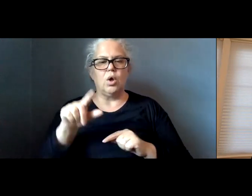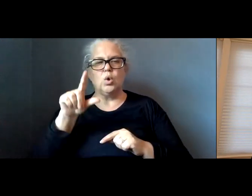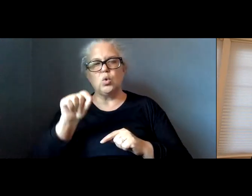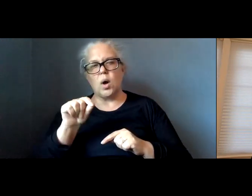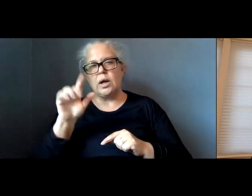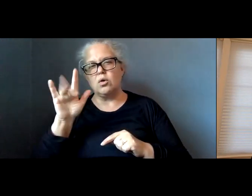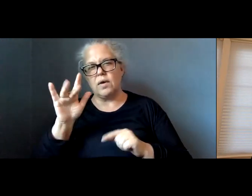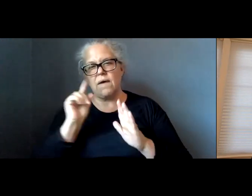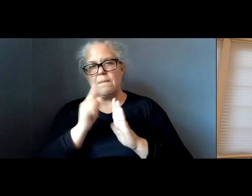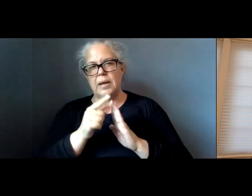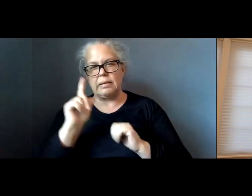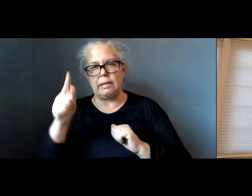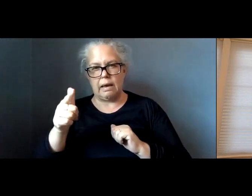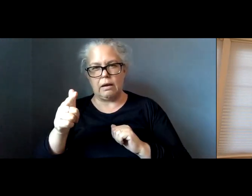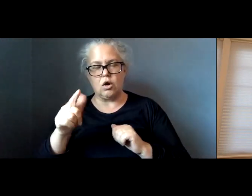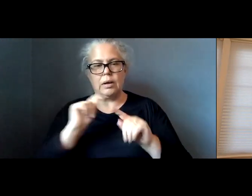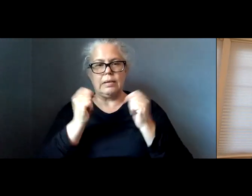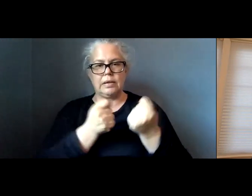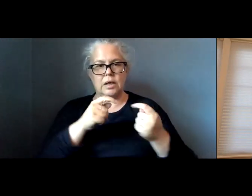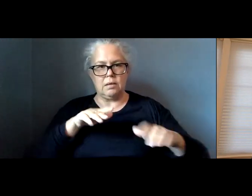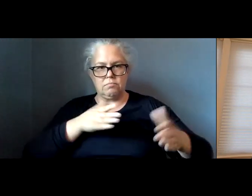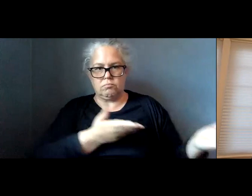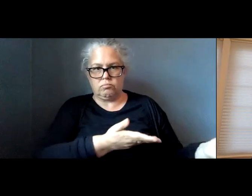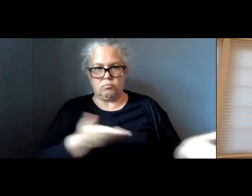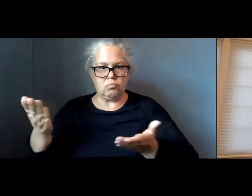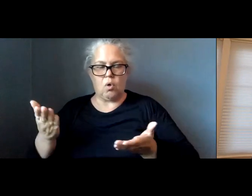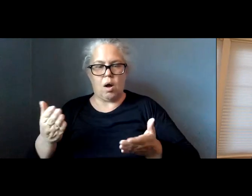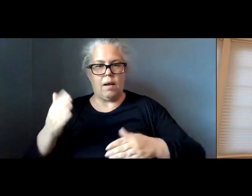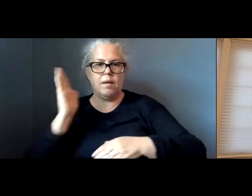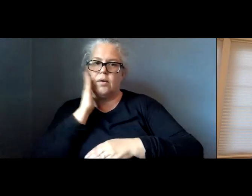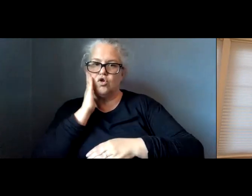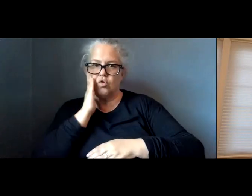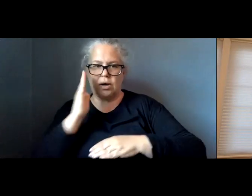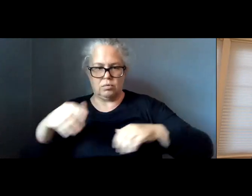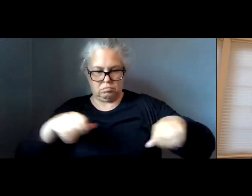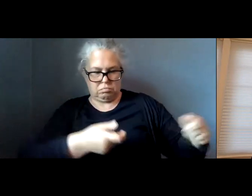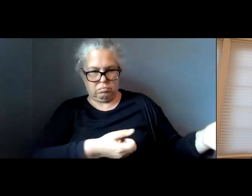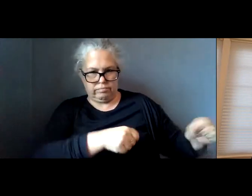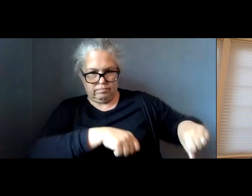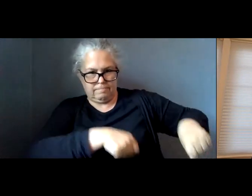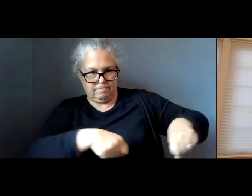minutes, a team was coming with a stretcher. There were 6 people.